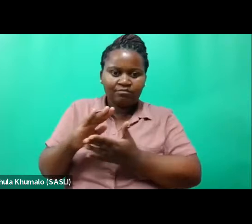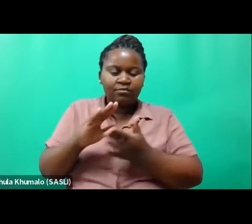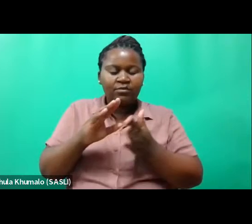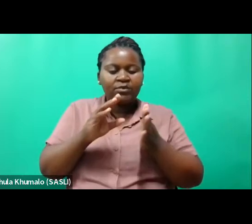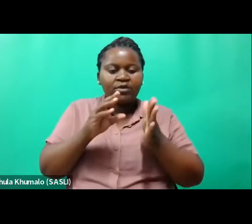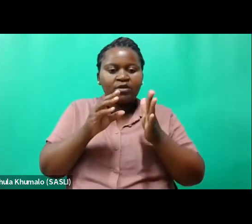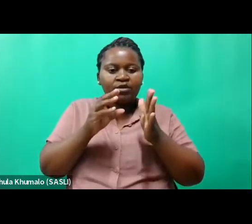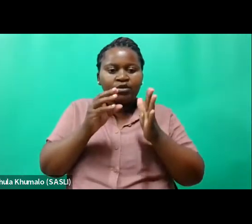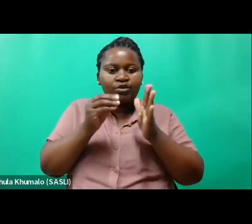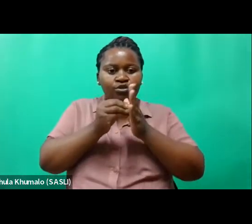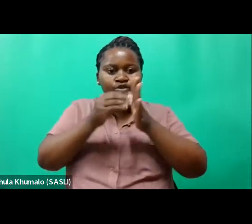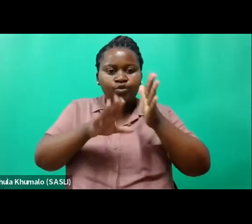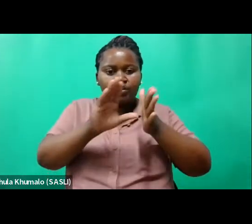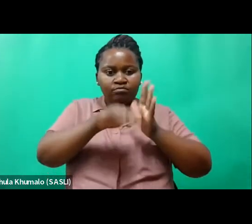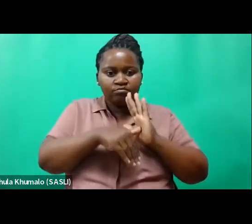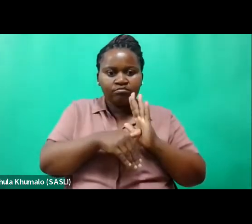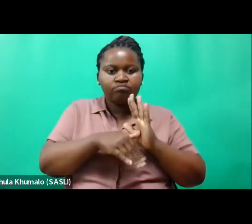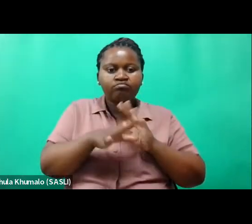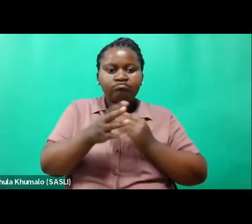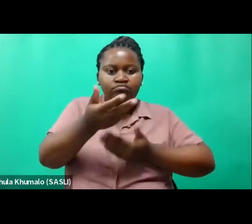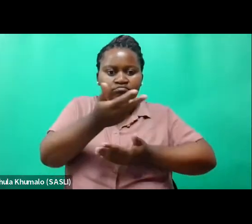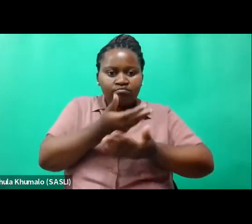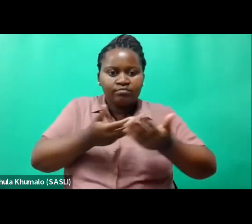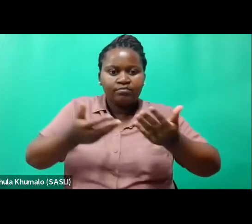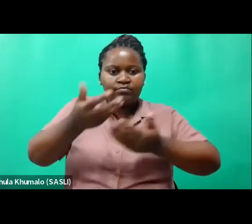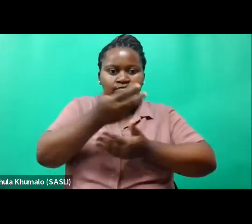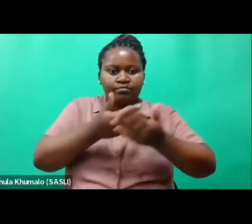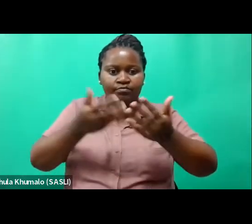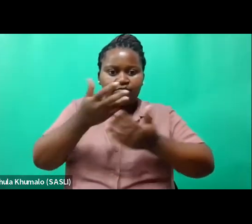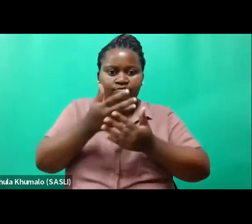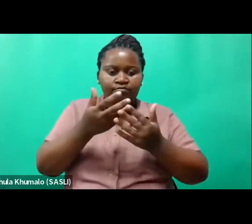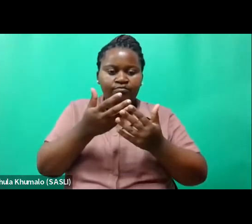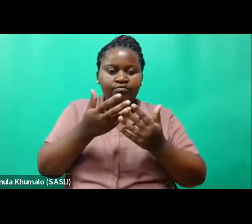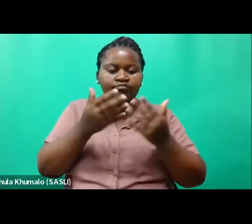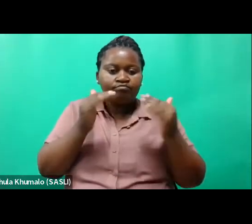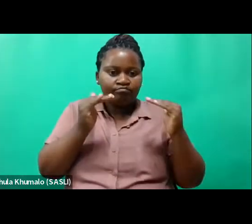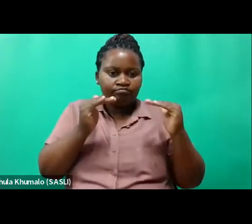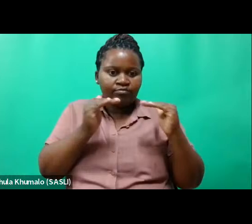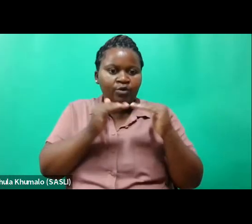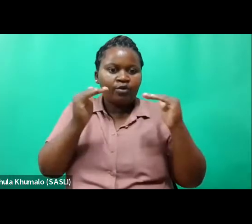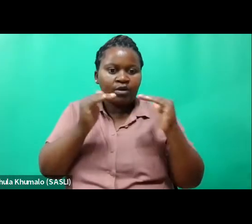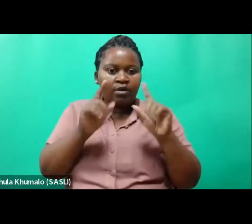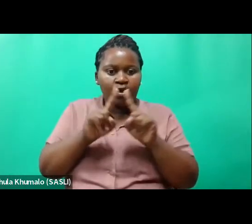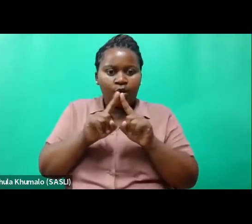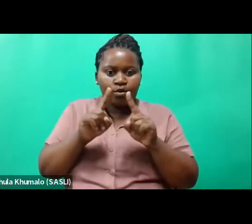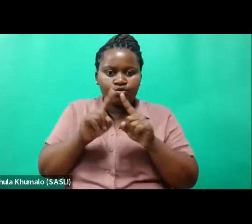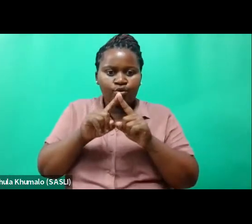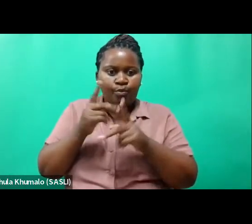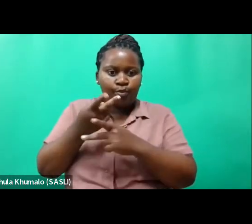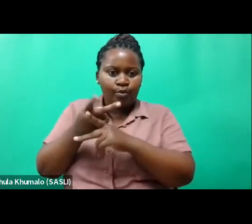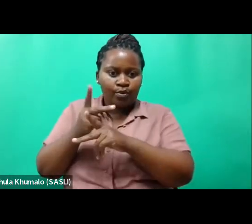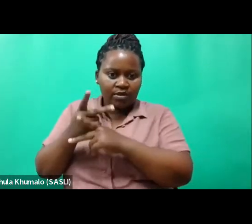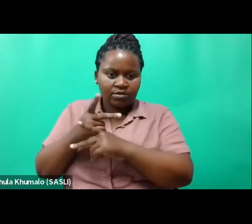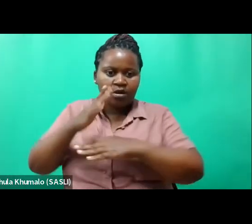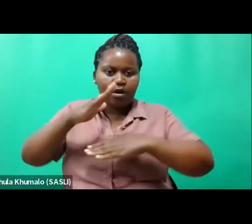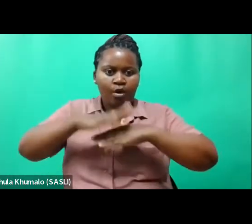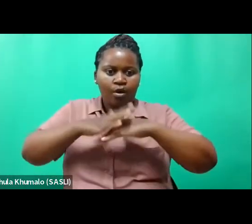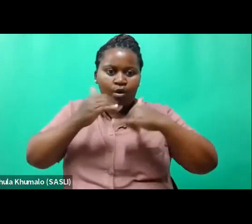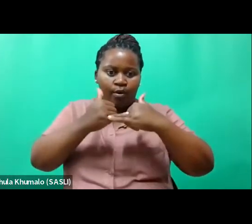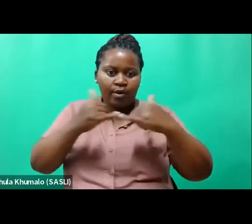the ability to engage more equitably and more productively on online